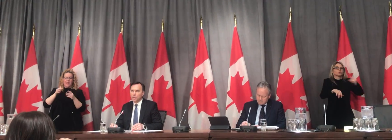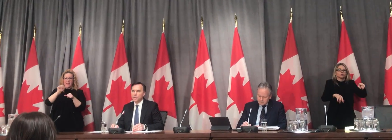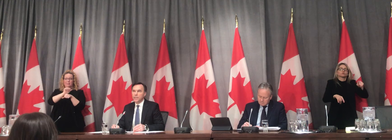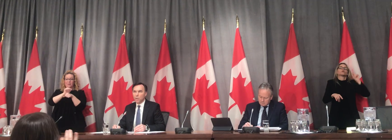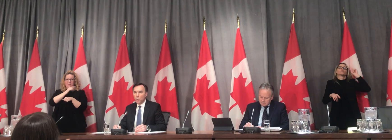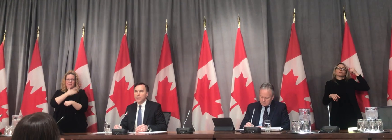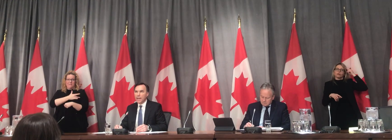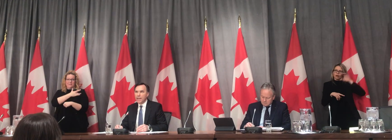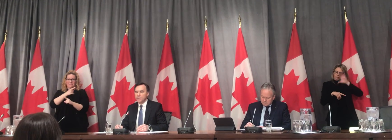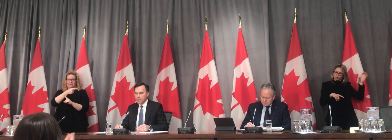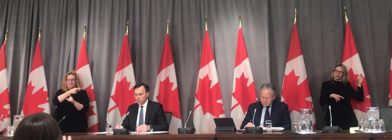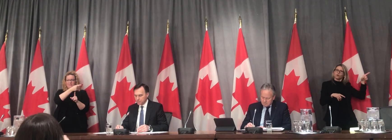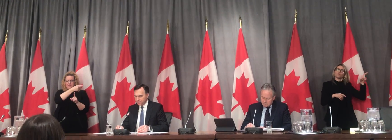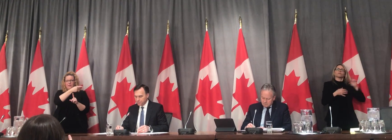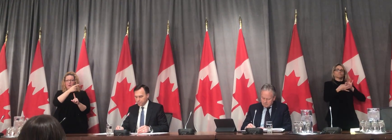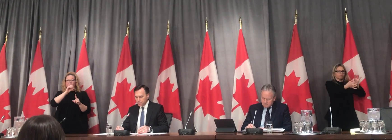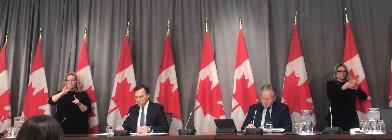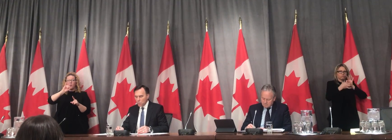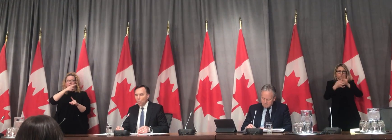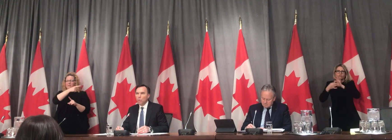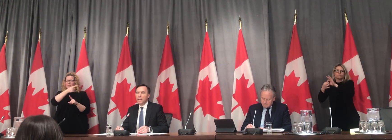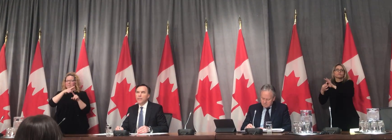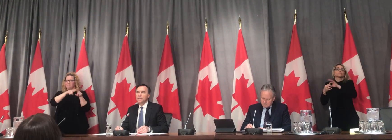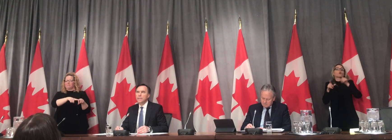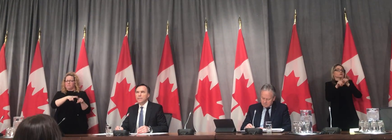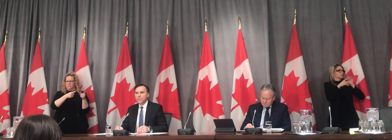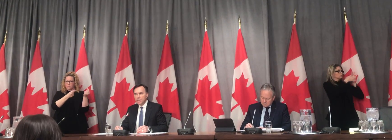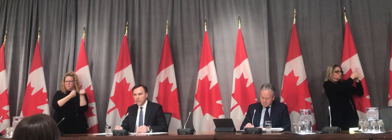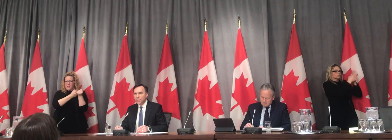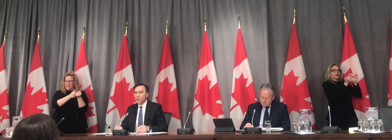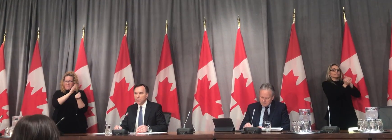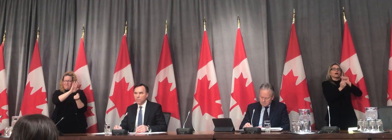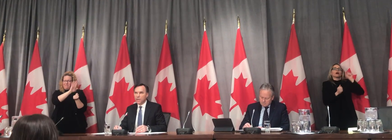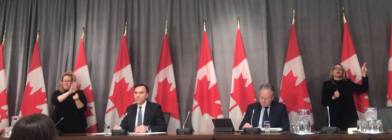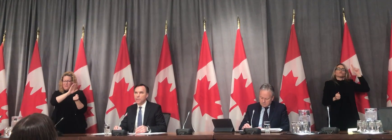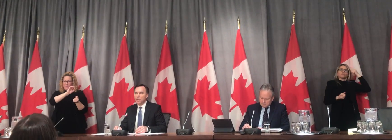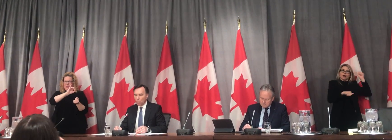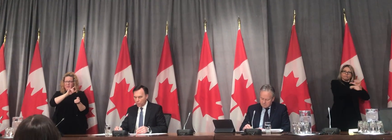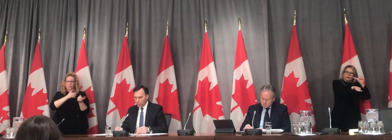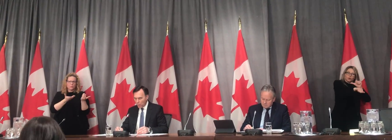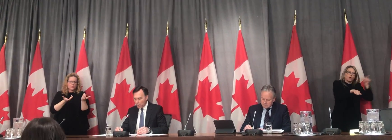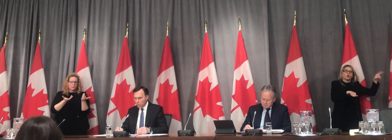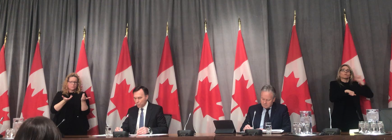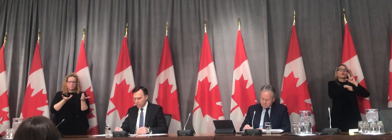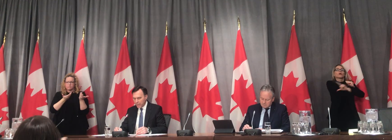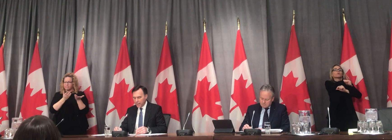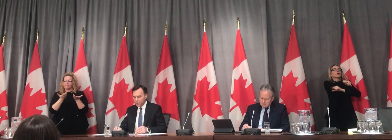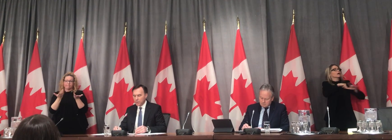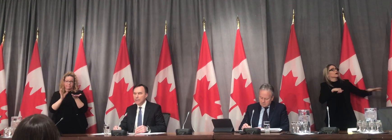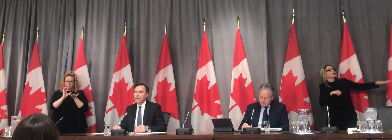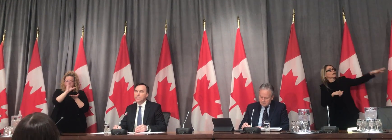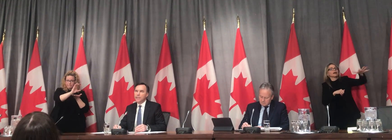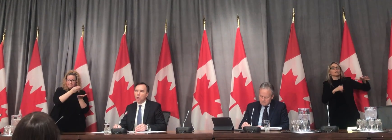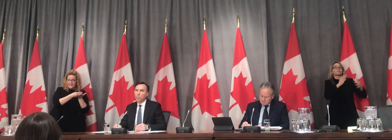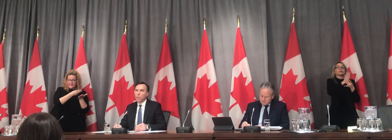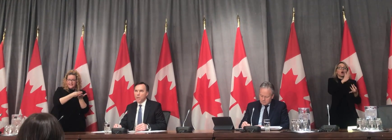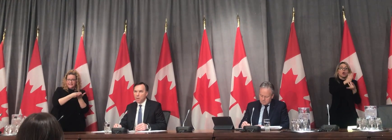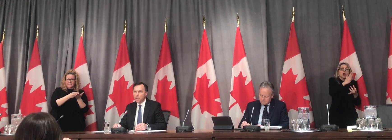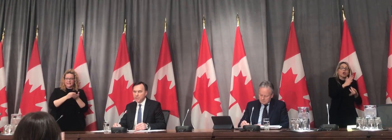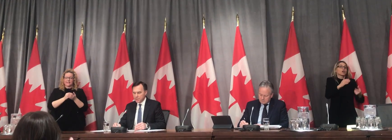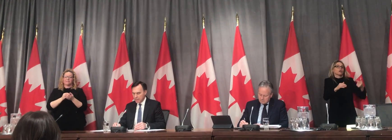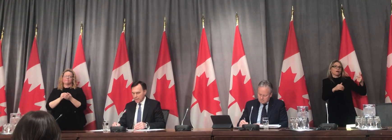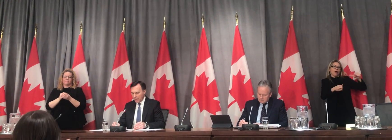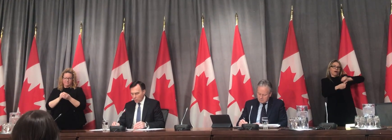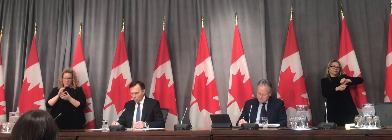for workers in the oil and gas sector. We'll make a significant investment in orphan well remediation to help